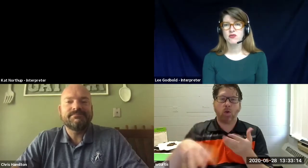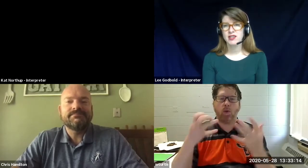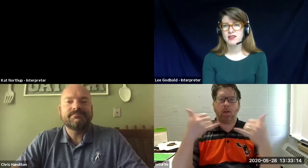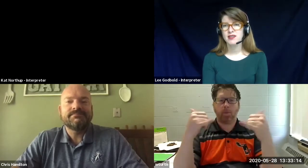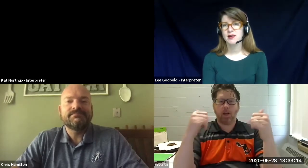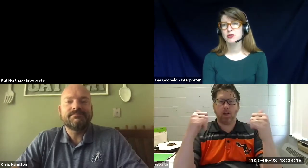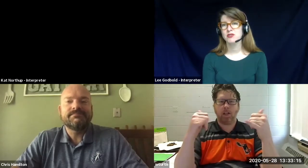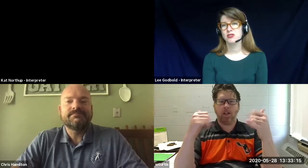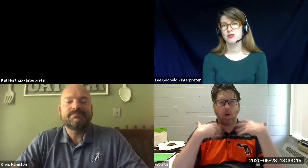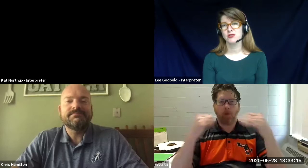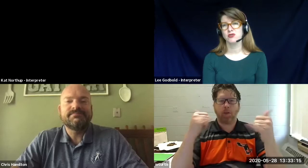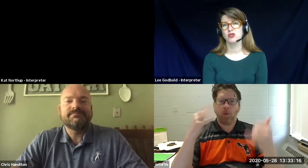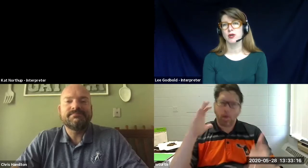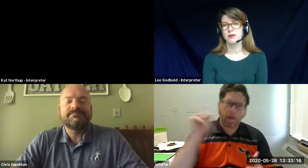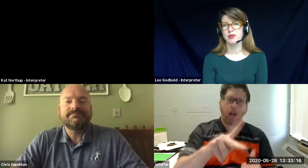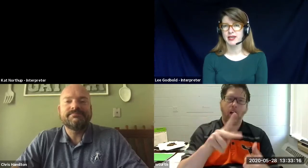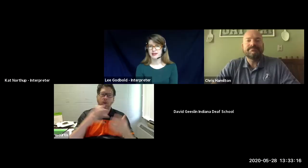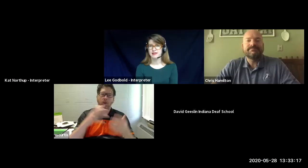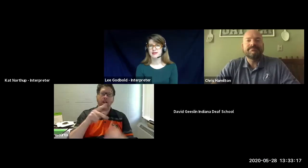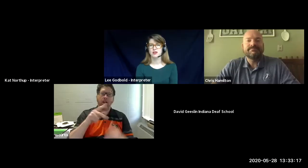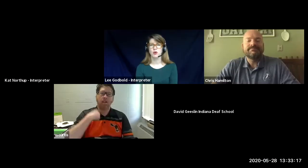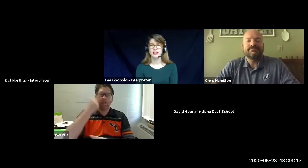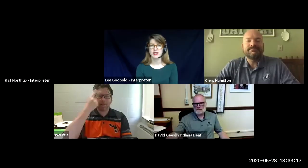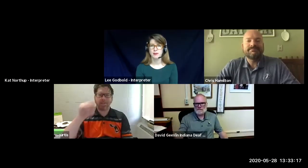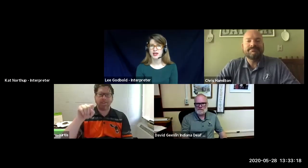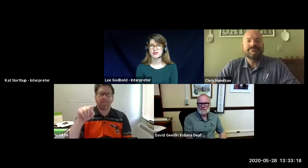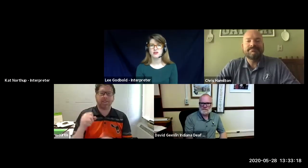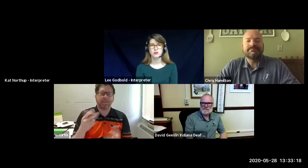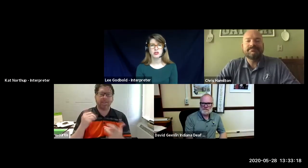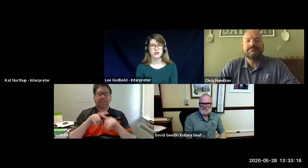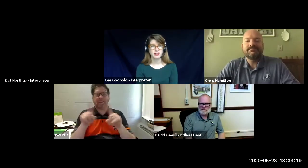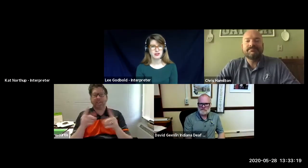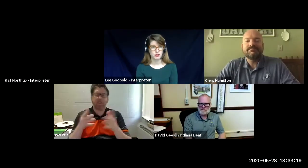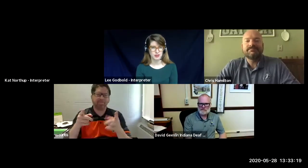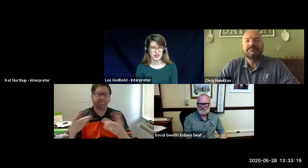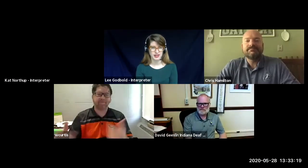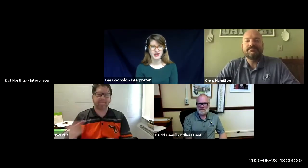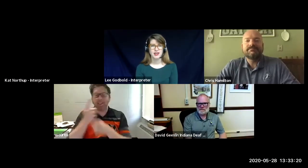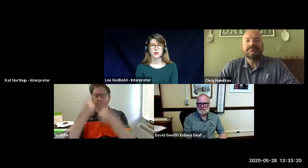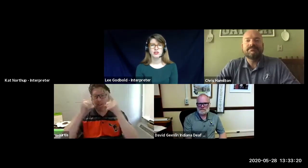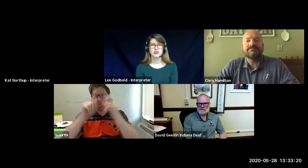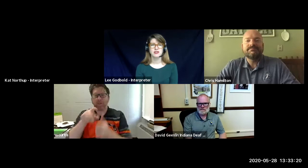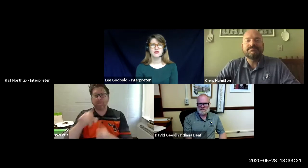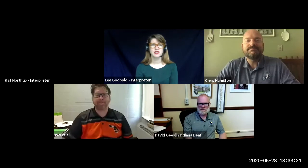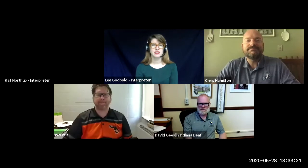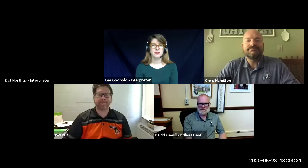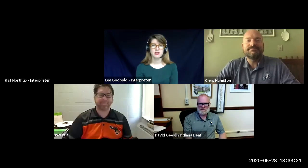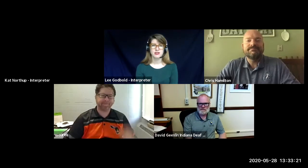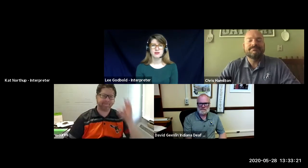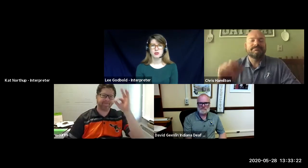fun. And most of our students are just wanting to play. They're wanting to get back to the sporting arena. They want to play, which definitely is a difference